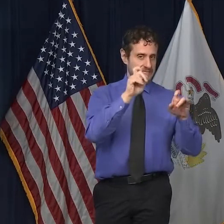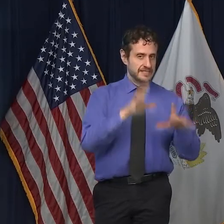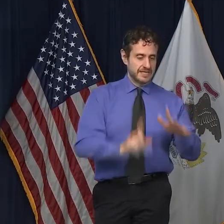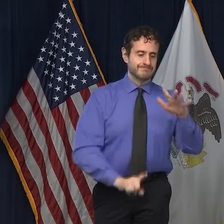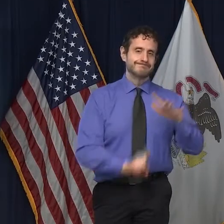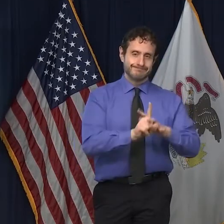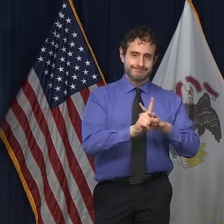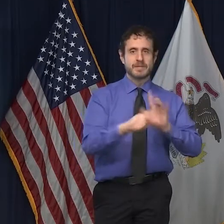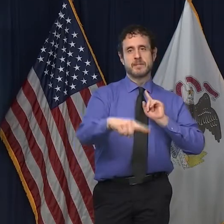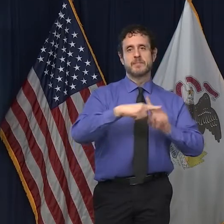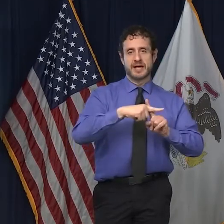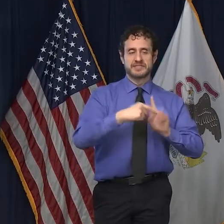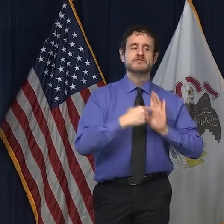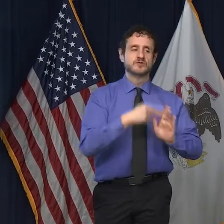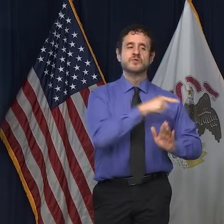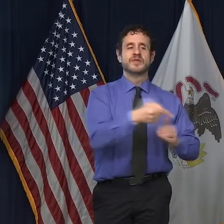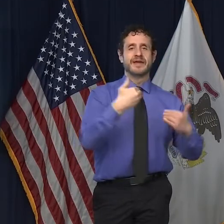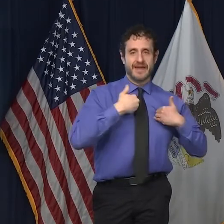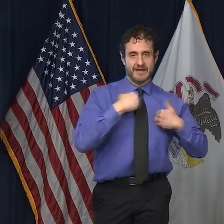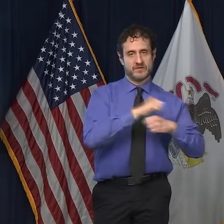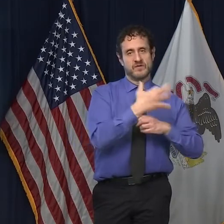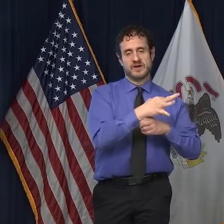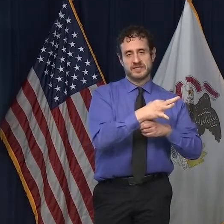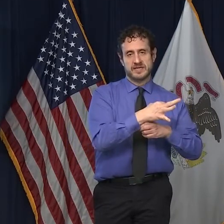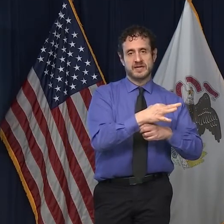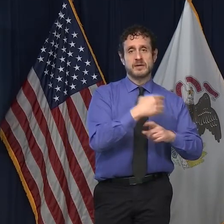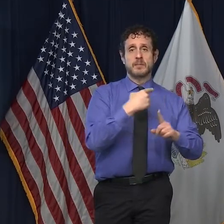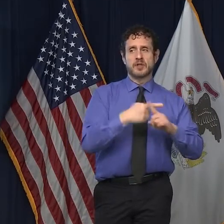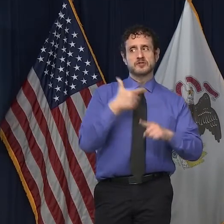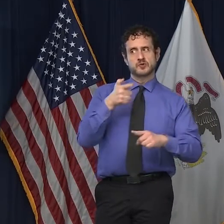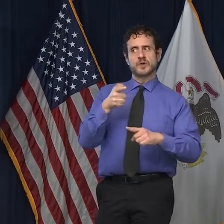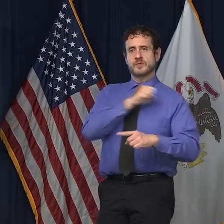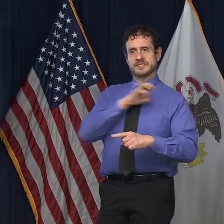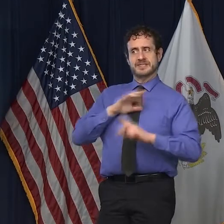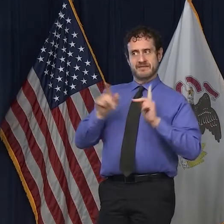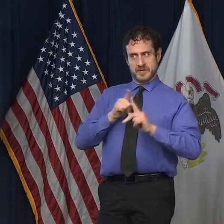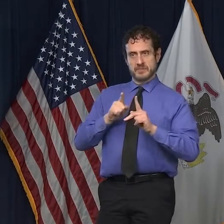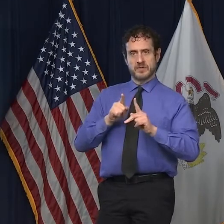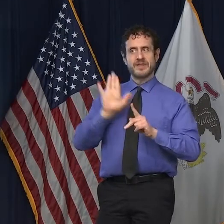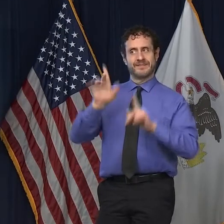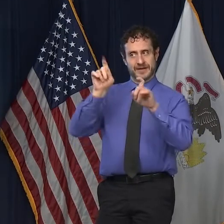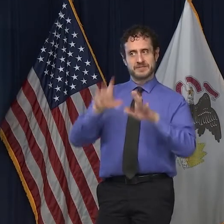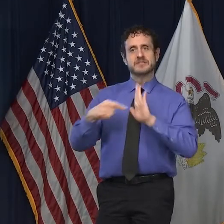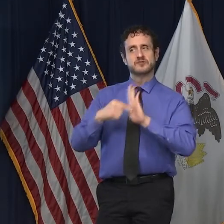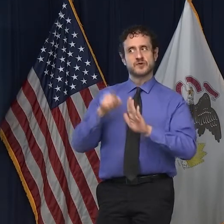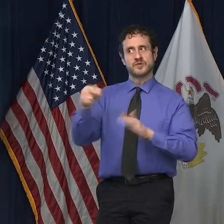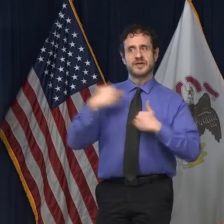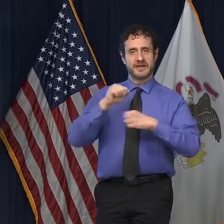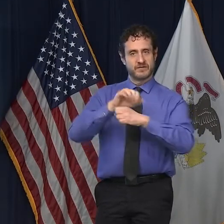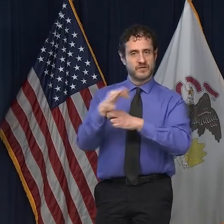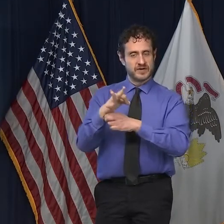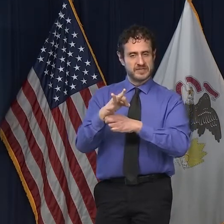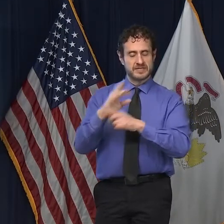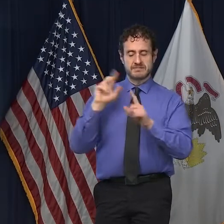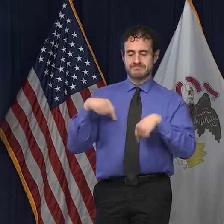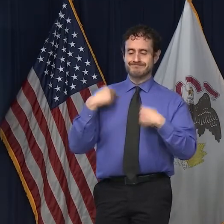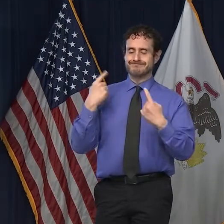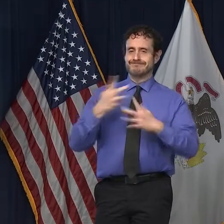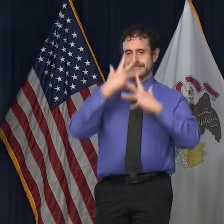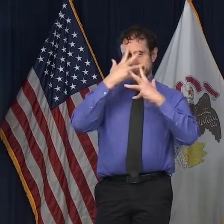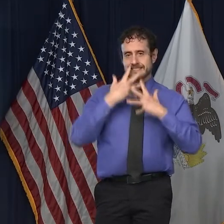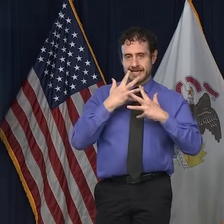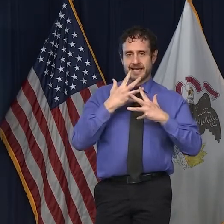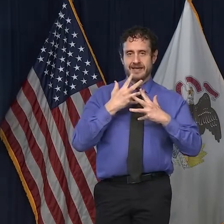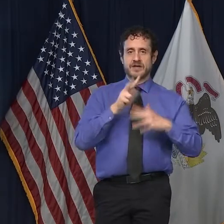COVID come back positive, along with 21 staff members. To date, we have sadly